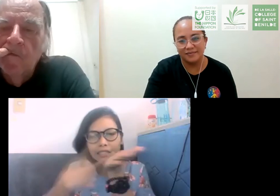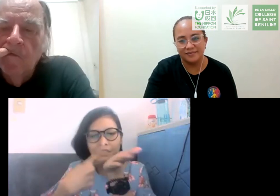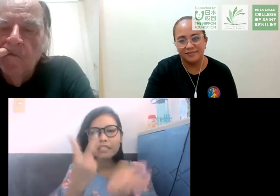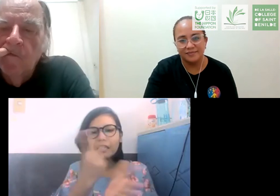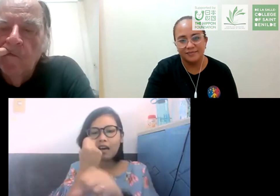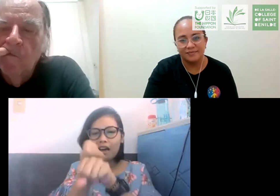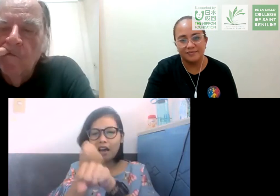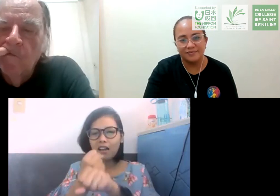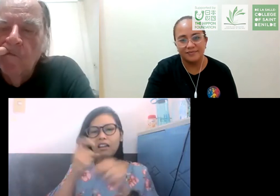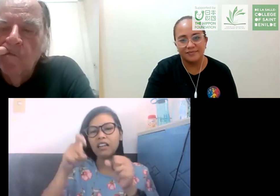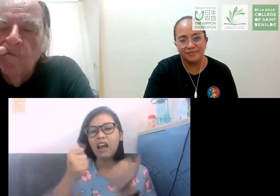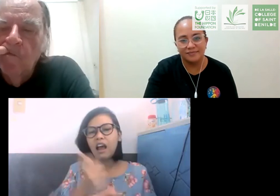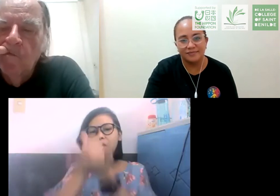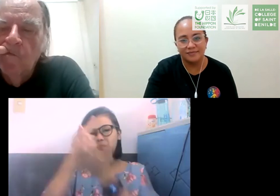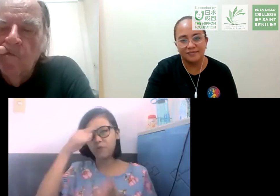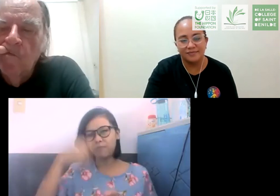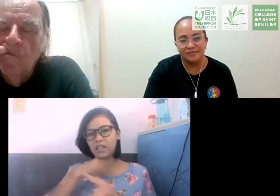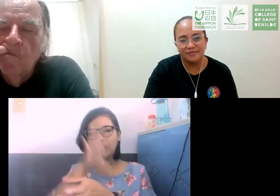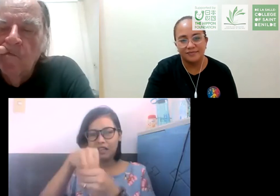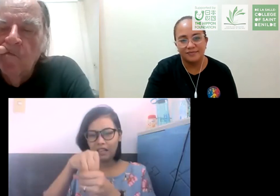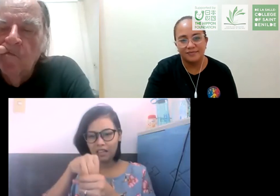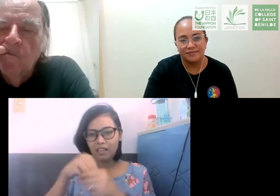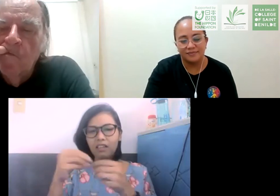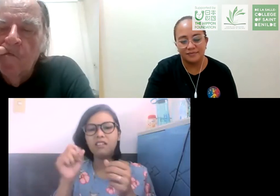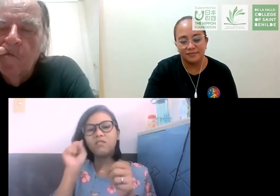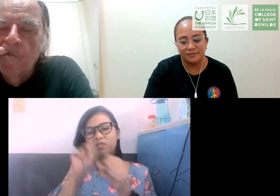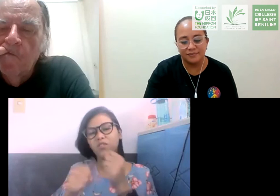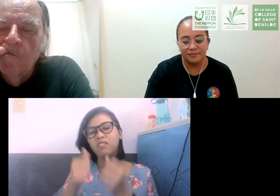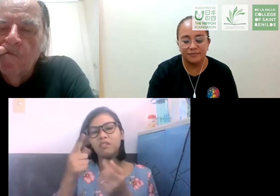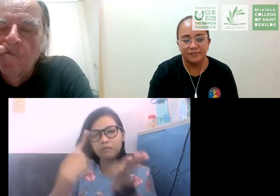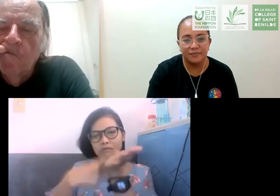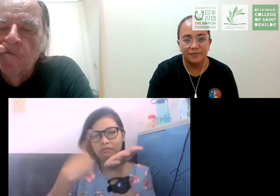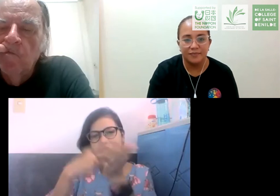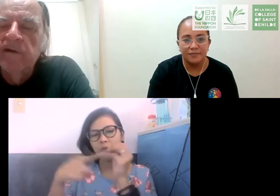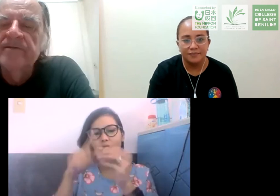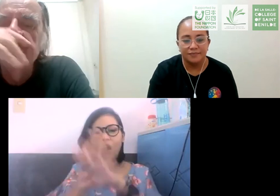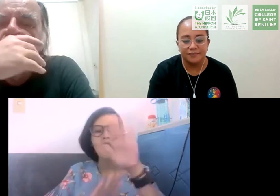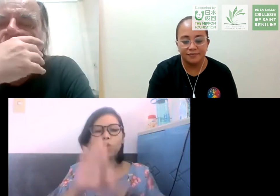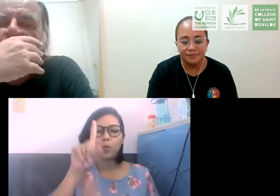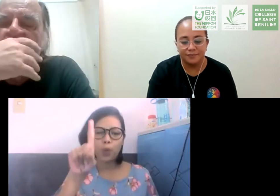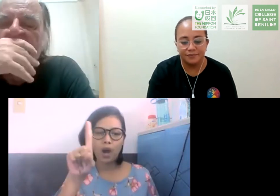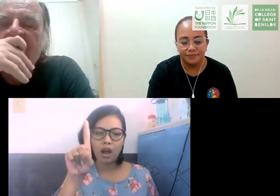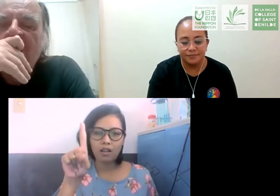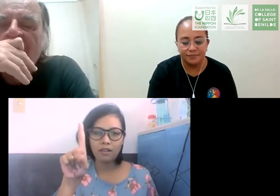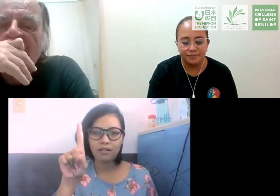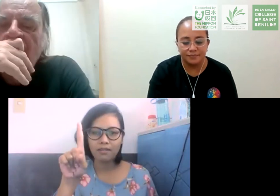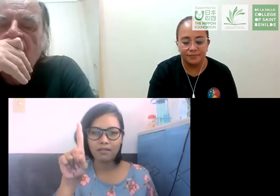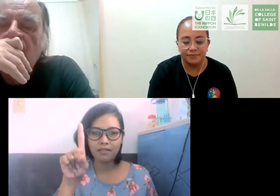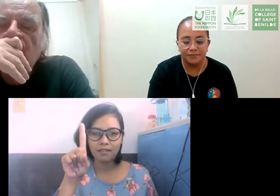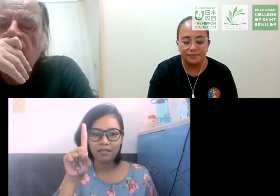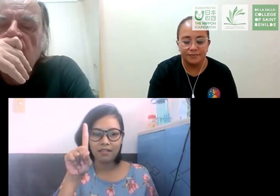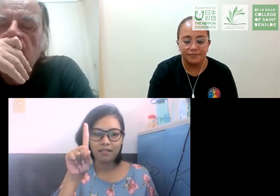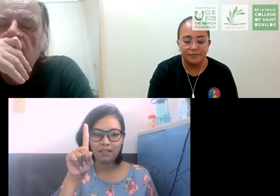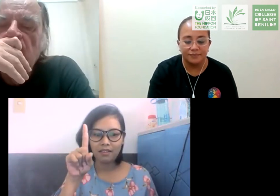I was absent the other day, and so it was hard for them to work without me being